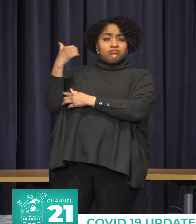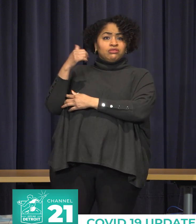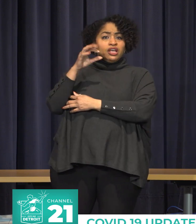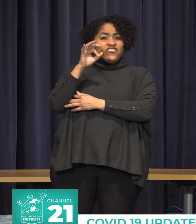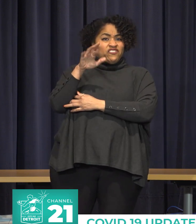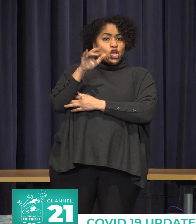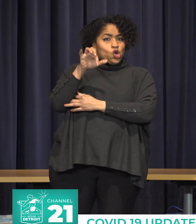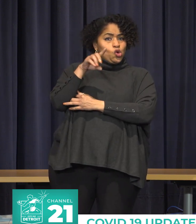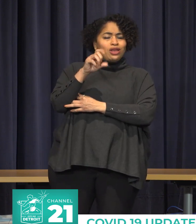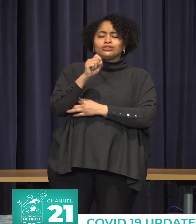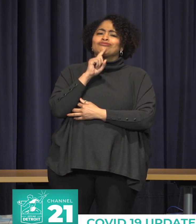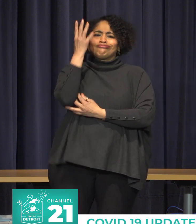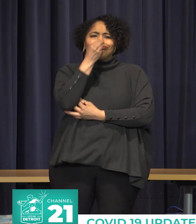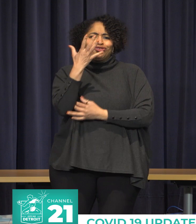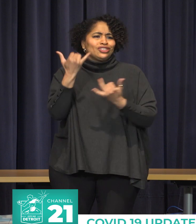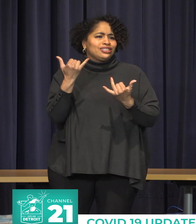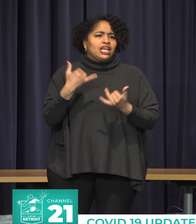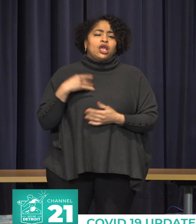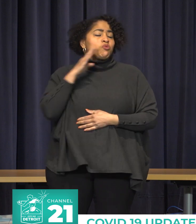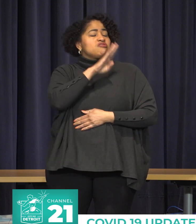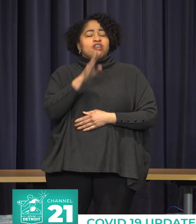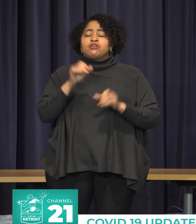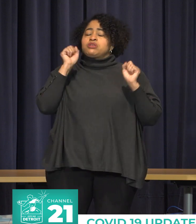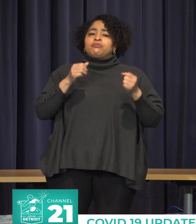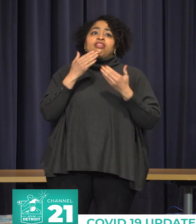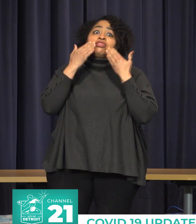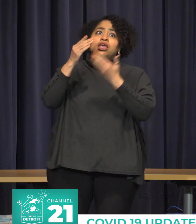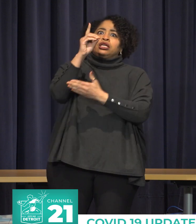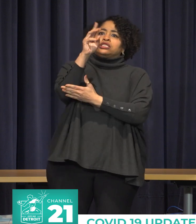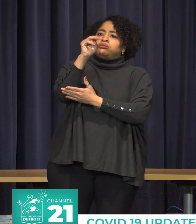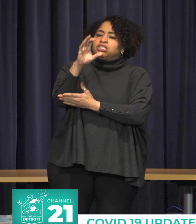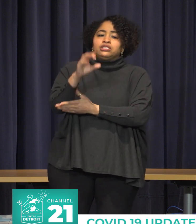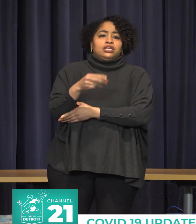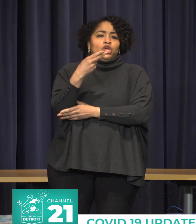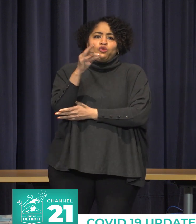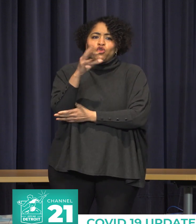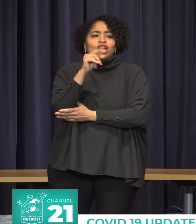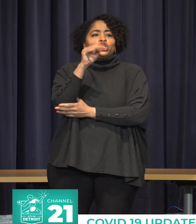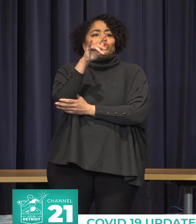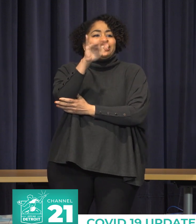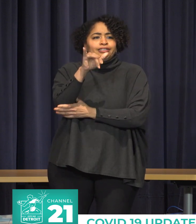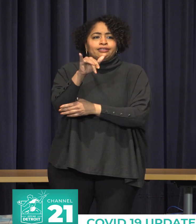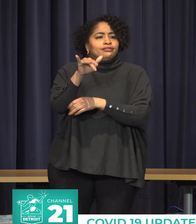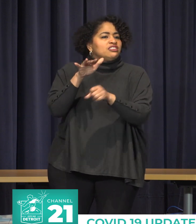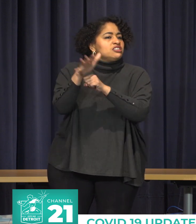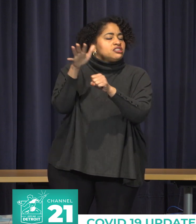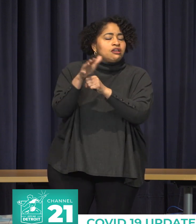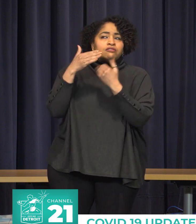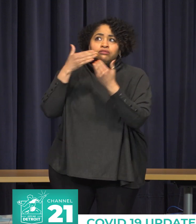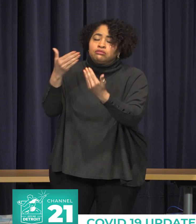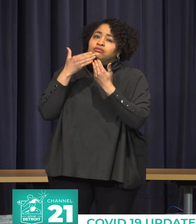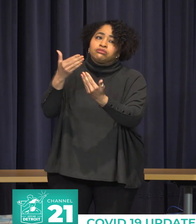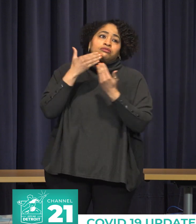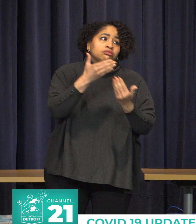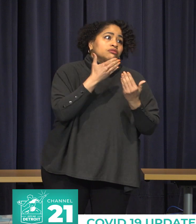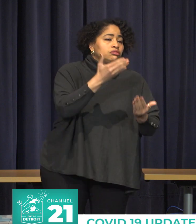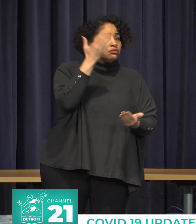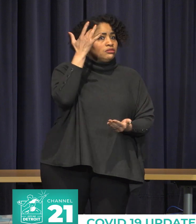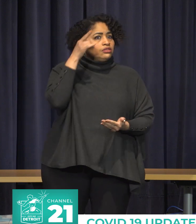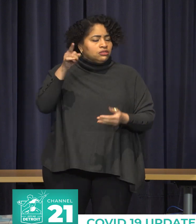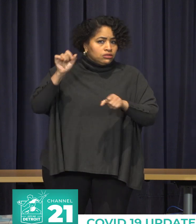Went absolutely beautiful today. I will never be able to thank DMC, Henry Ford, and Trinity enough for what they are